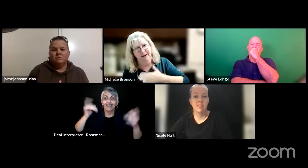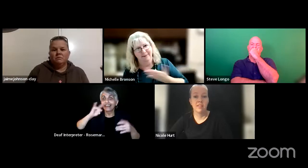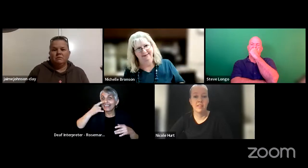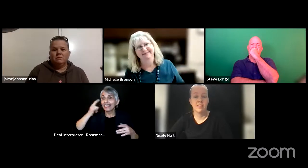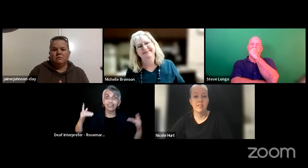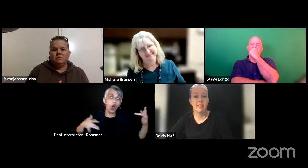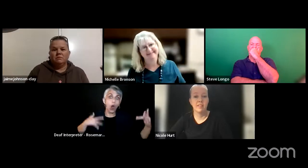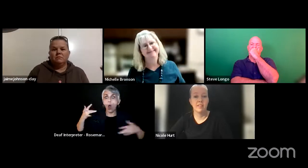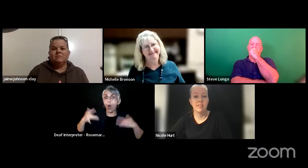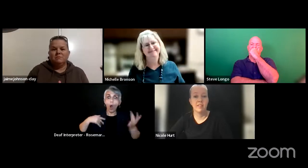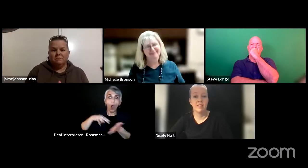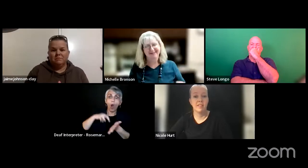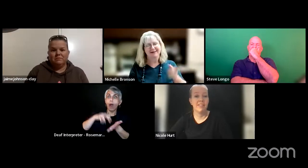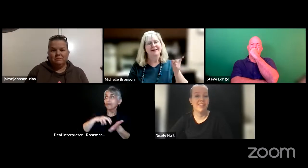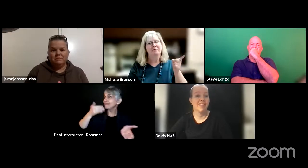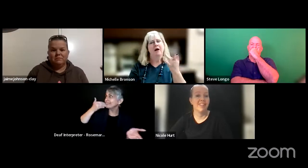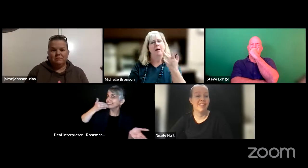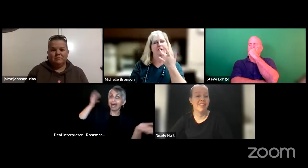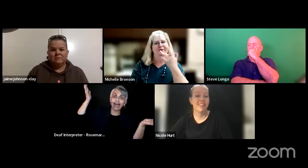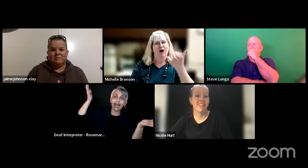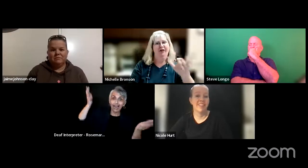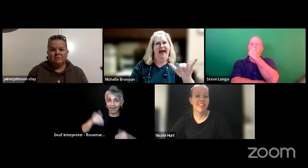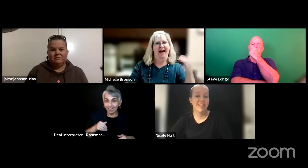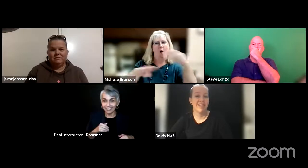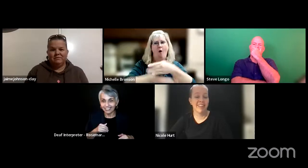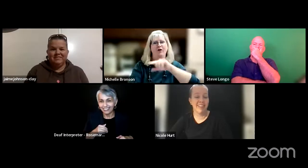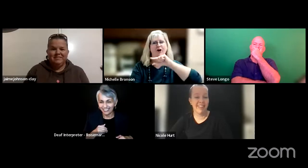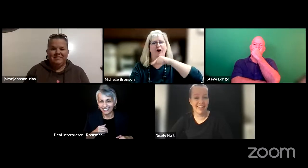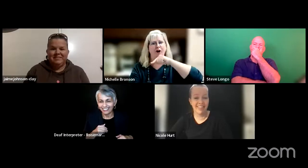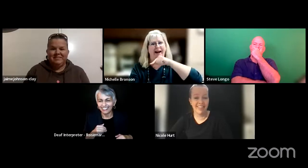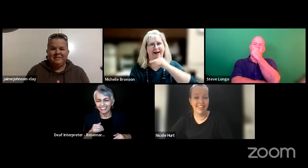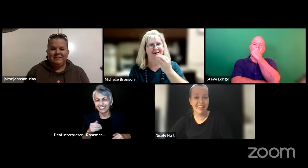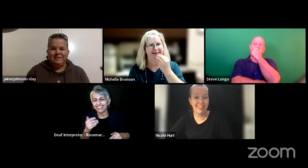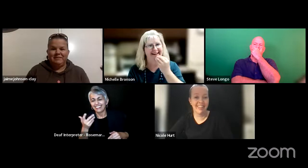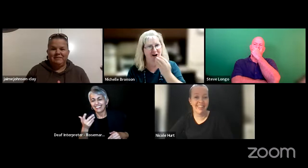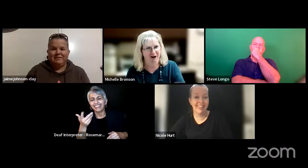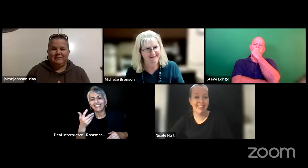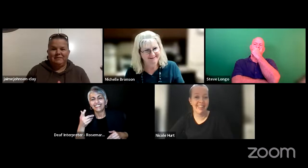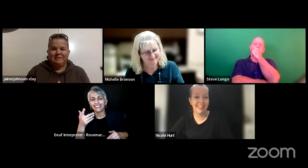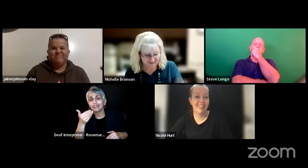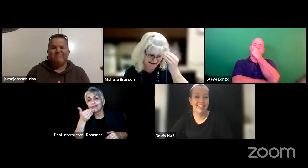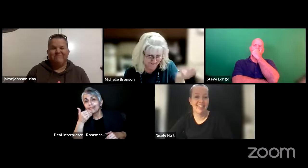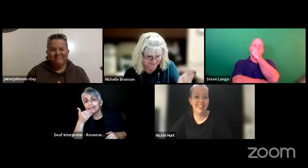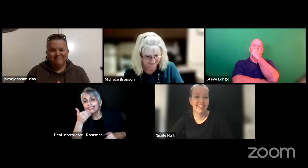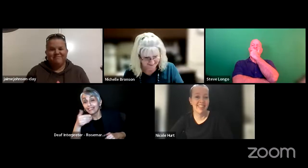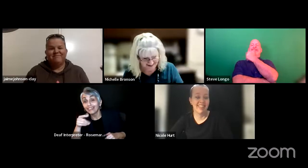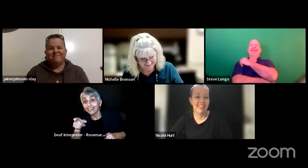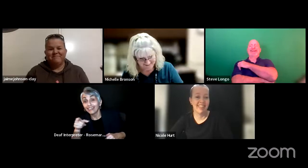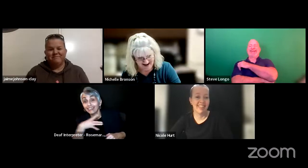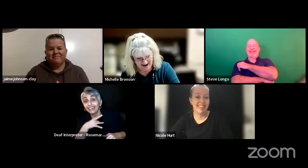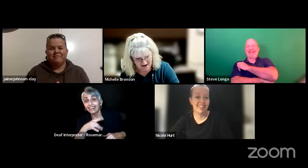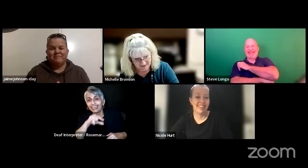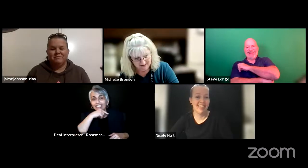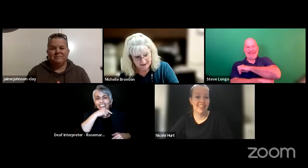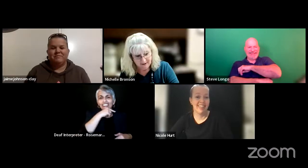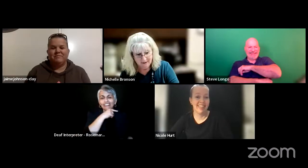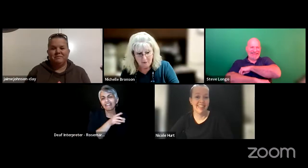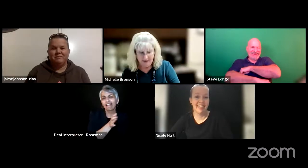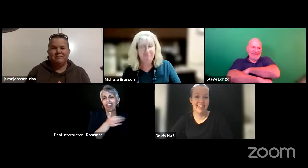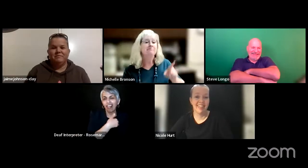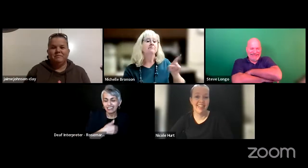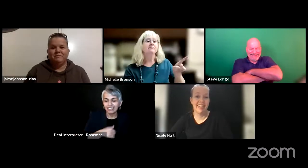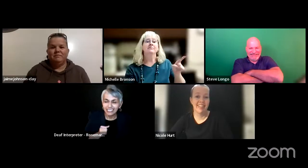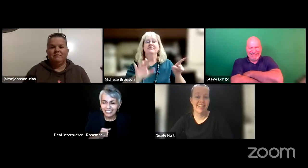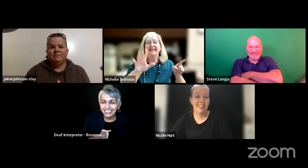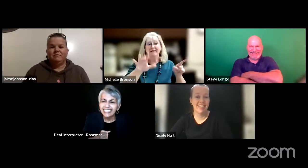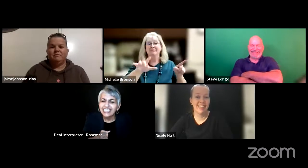to give that out. And of course, the kids were thrilled with the pizza. They prefer that, of course, over turkey any day. So go figure.